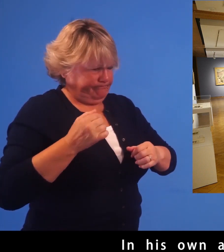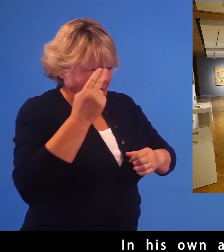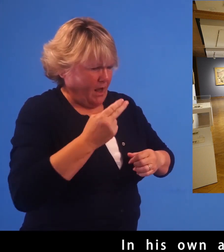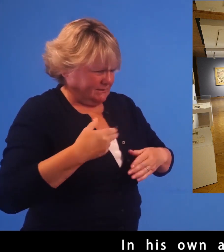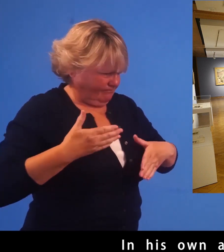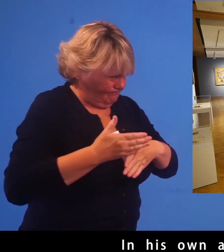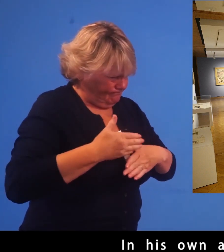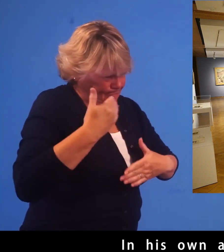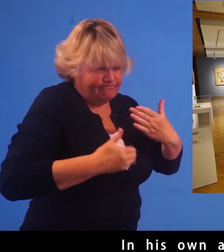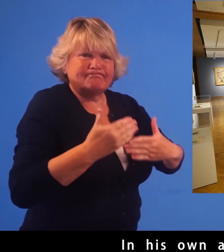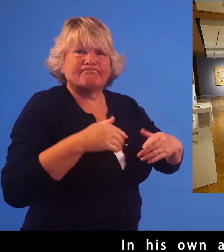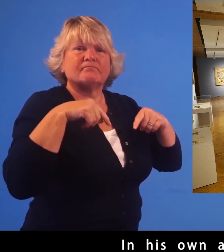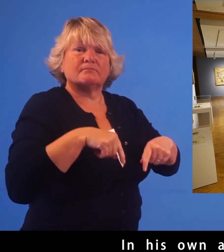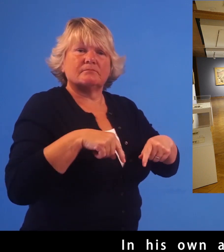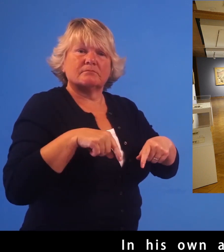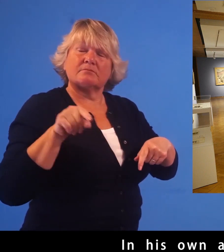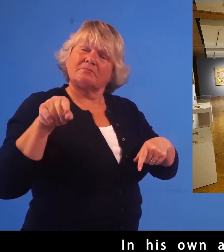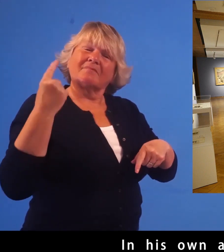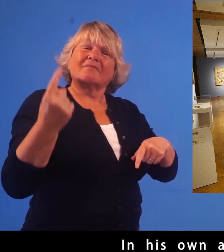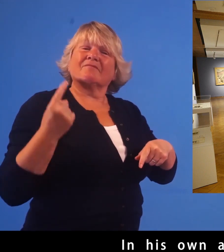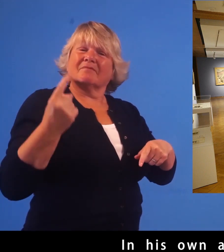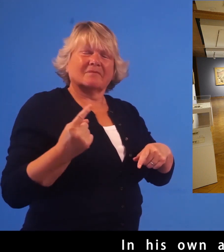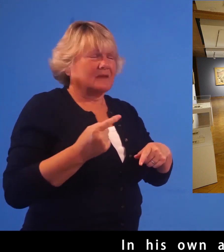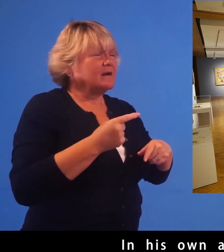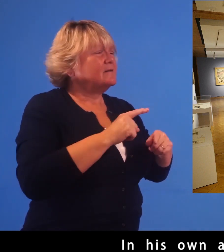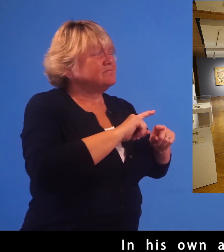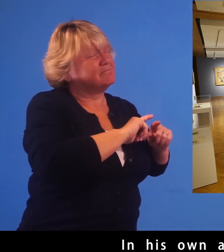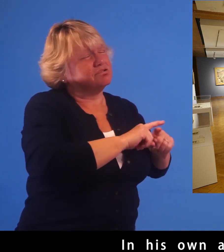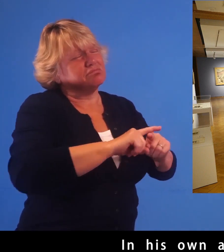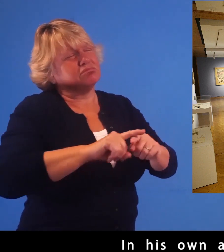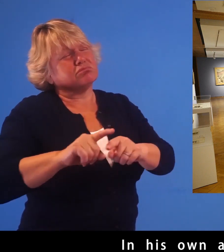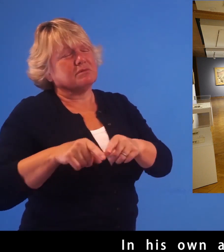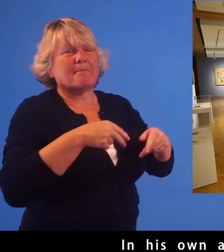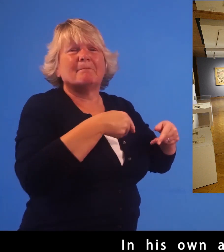In his own artistic practice, Thompson worked across a range of media,